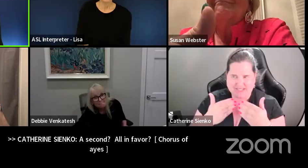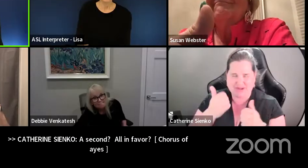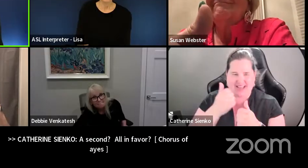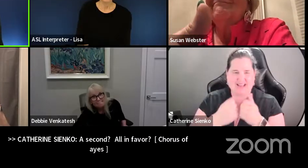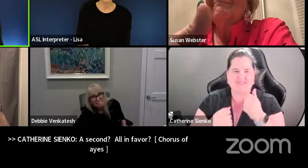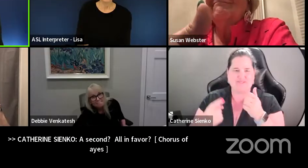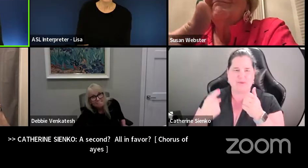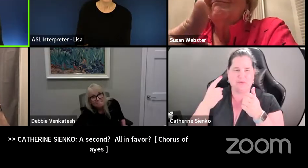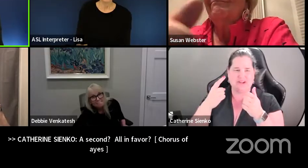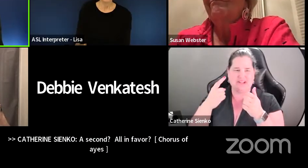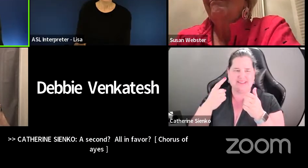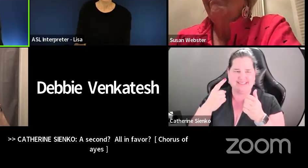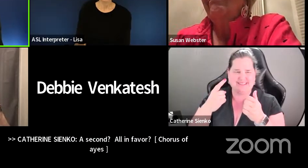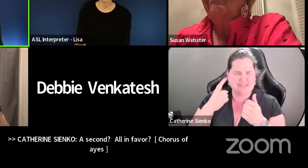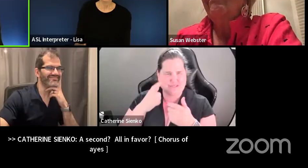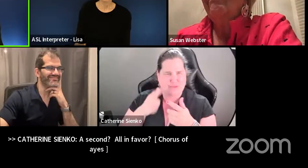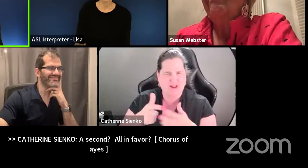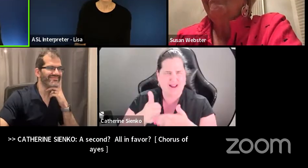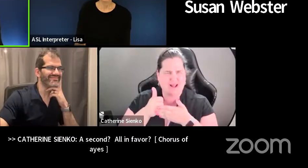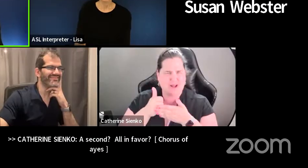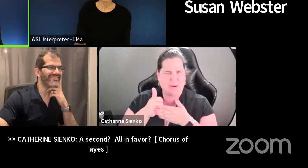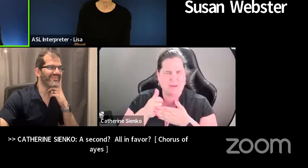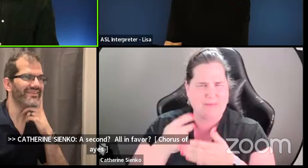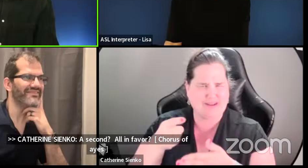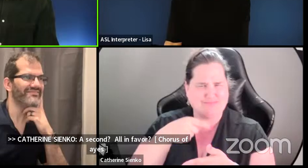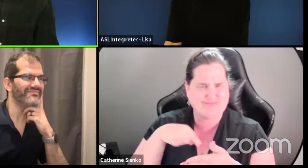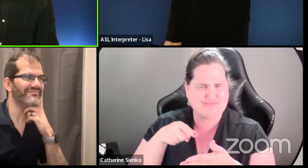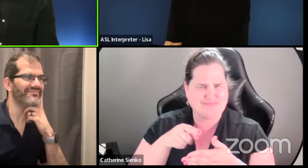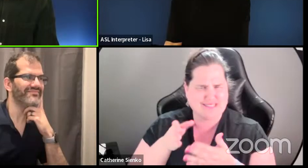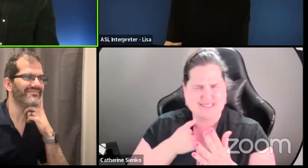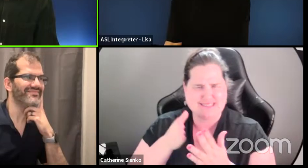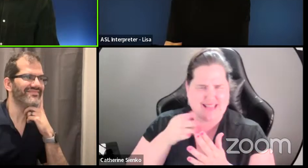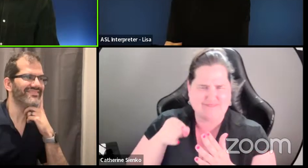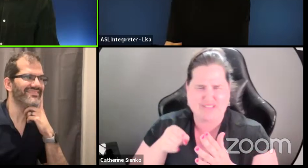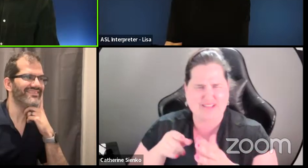Motion carries. Thank you, everyone.